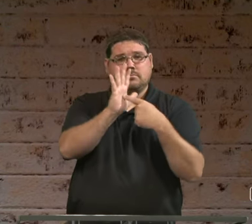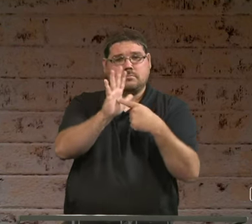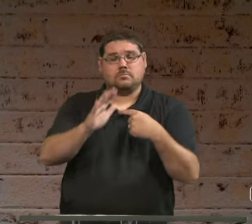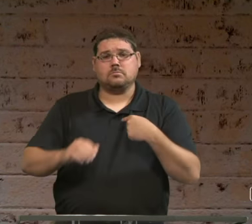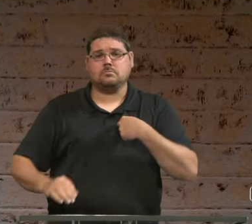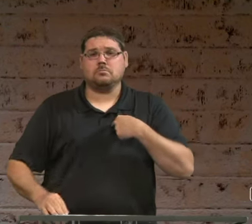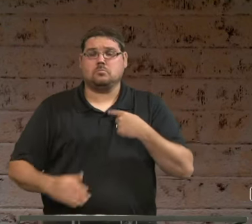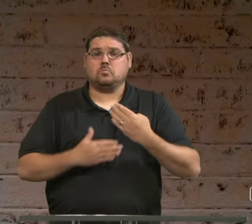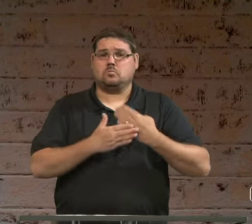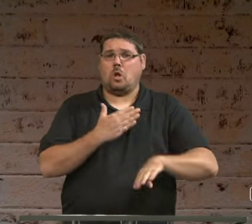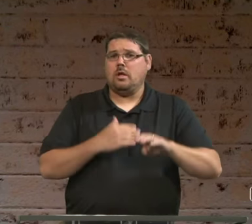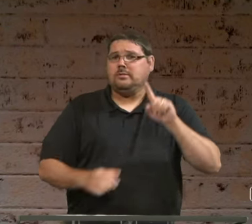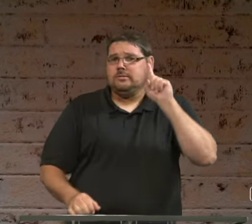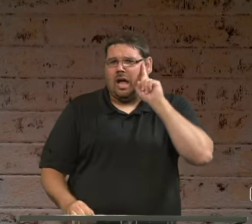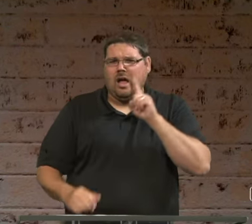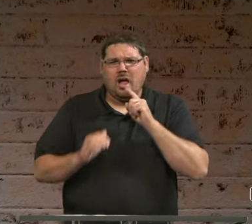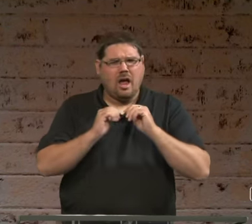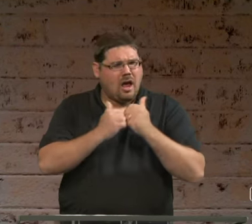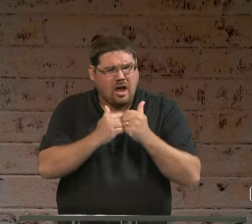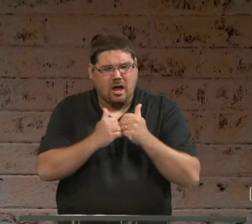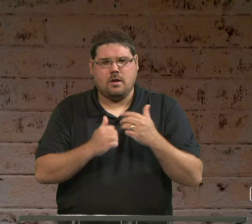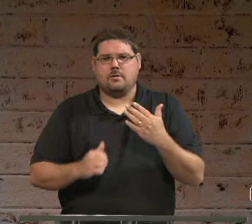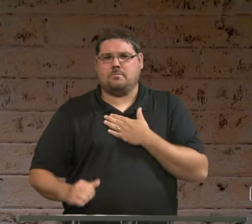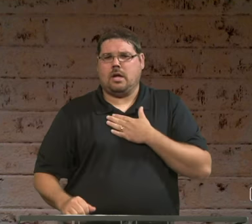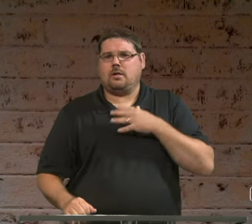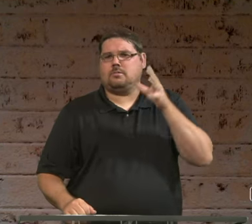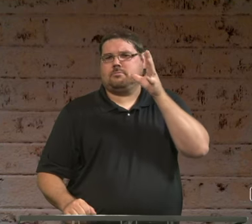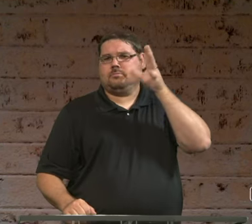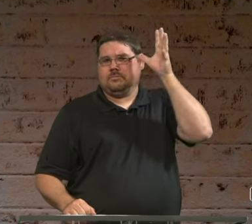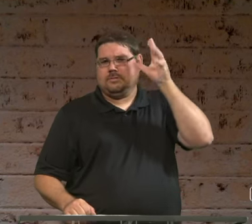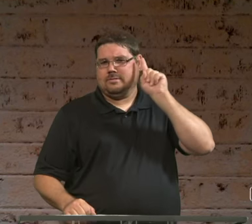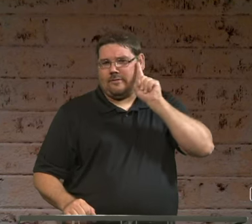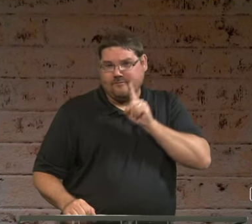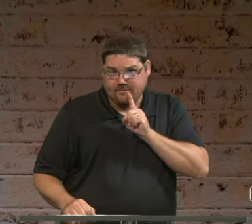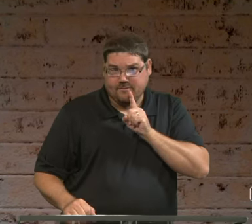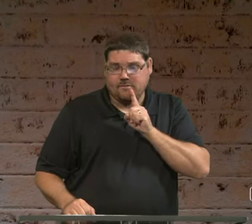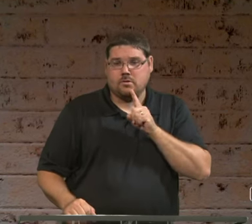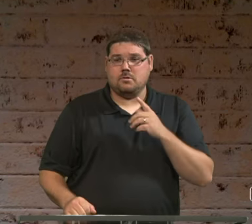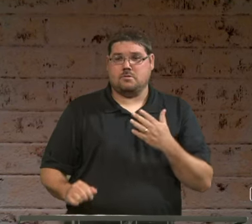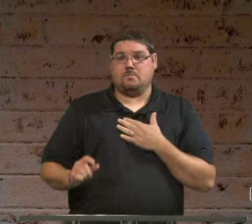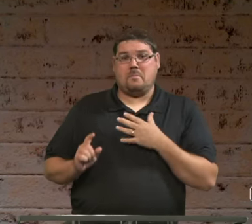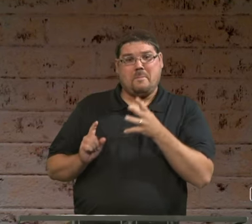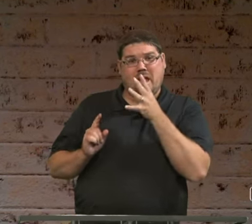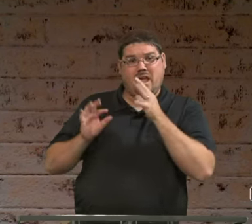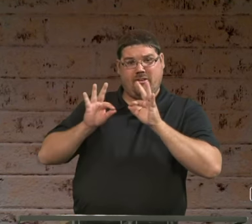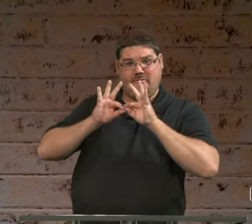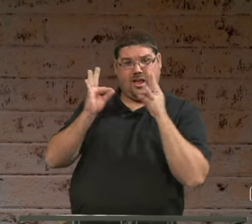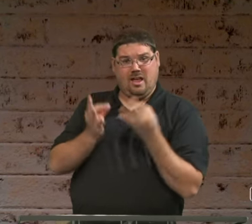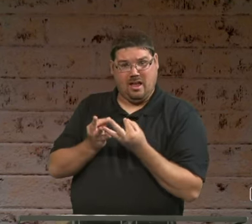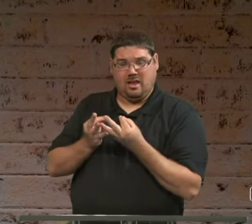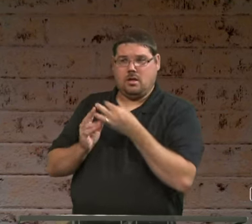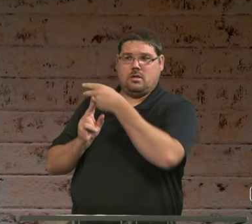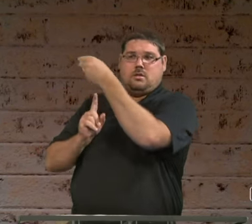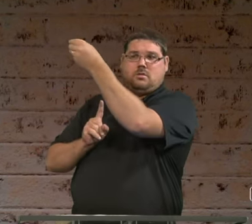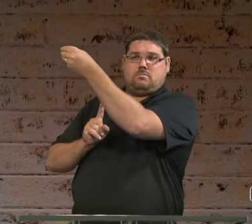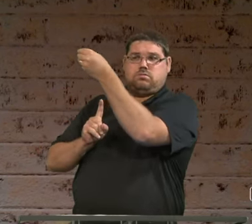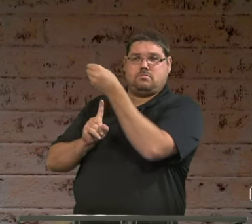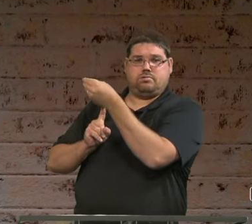complexities of DNA and how it works. But, I was born deaf, but how? Well,